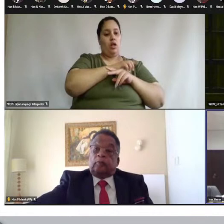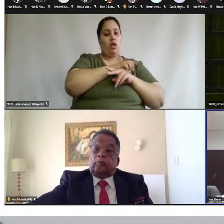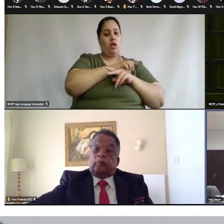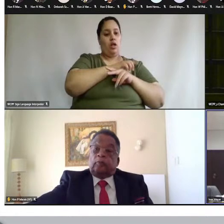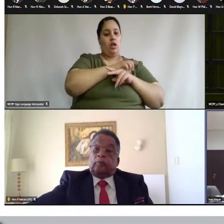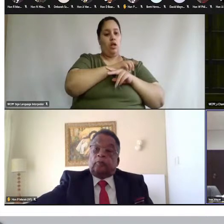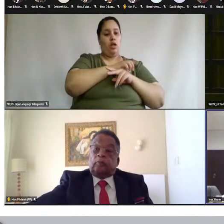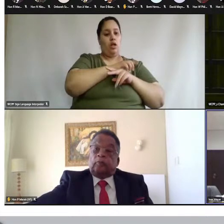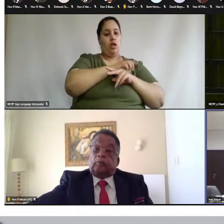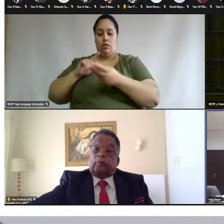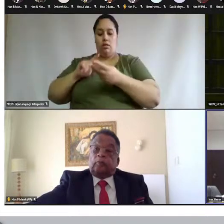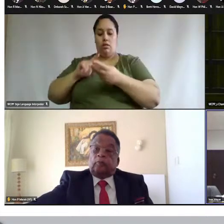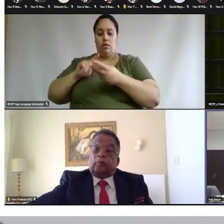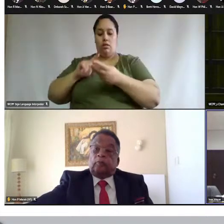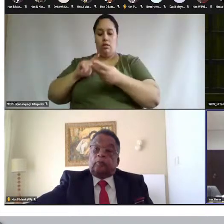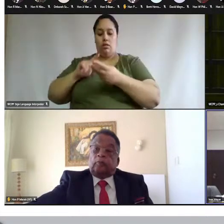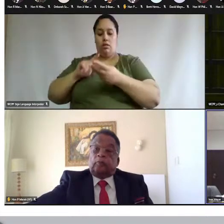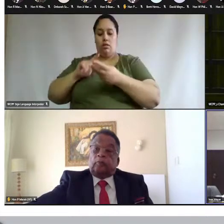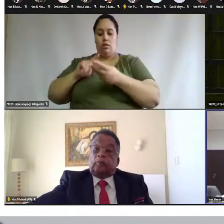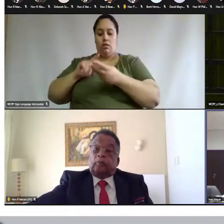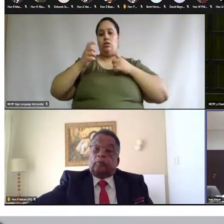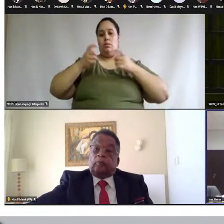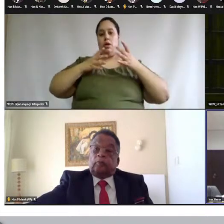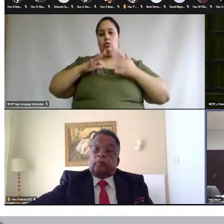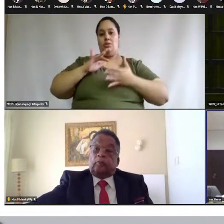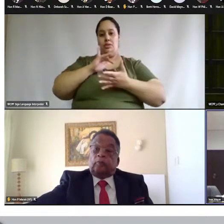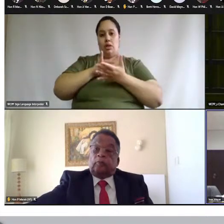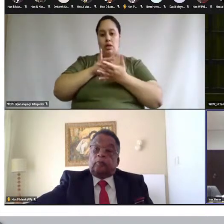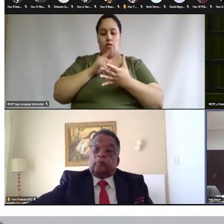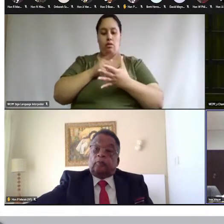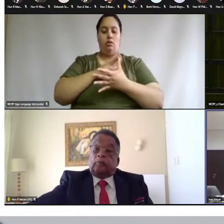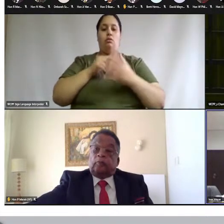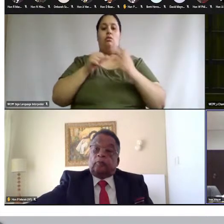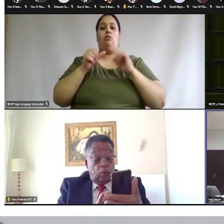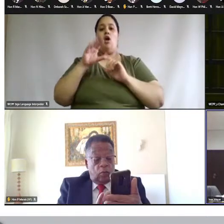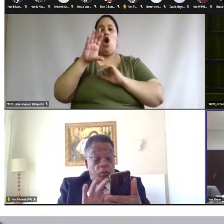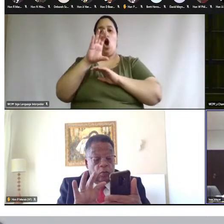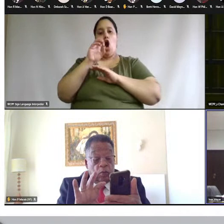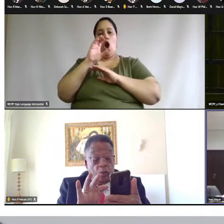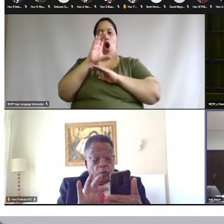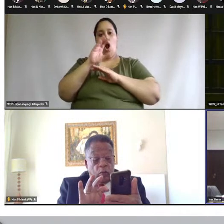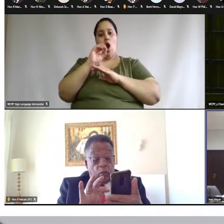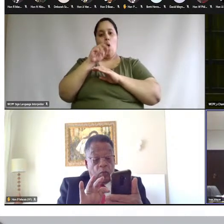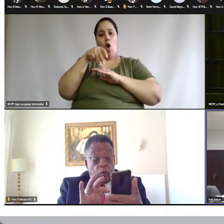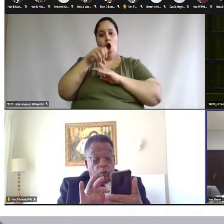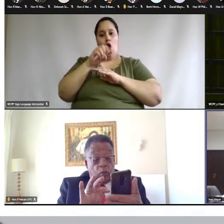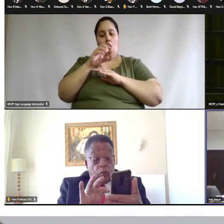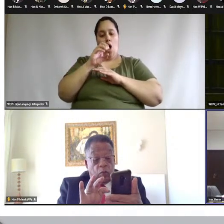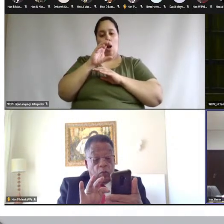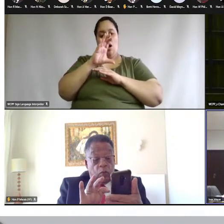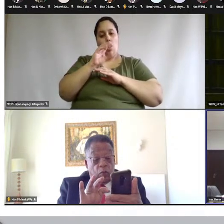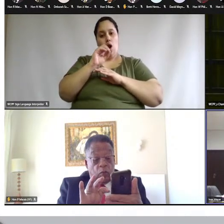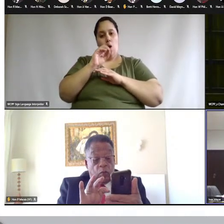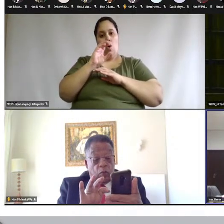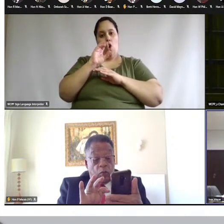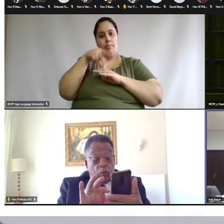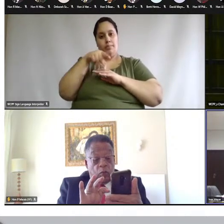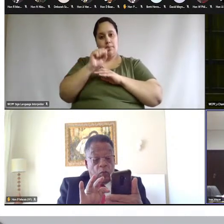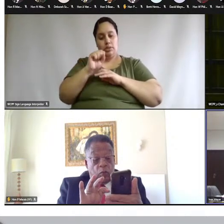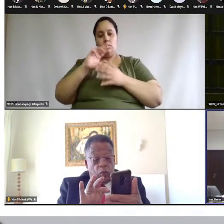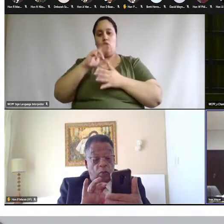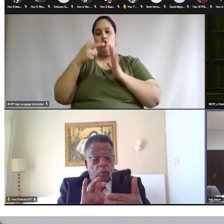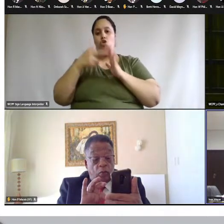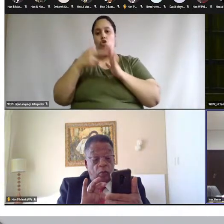the National Disaster Management Center. There's the co-ops. There is the current role players. And we do use the